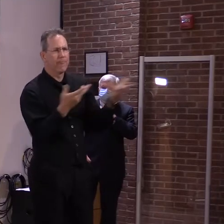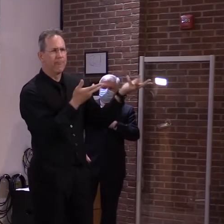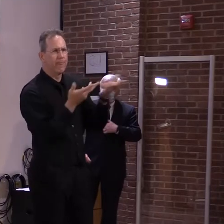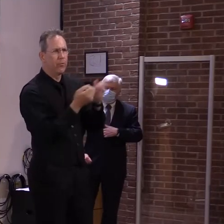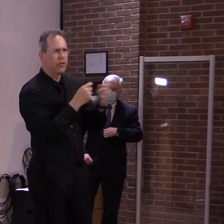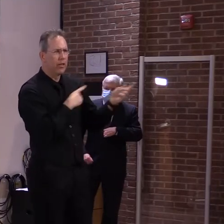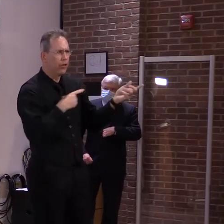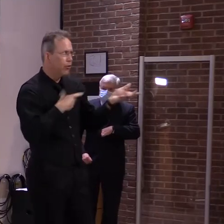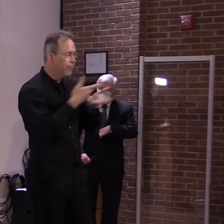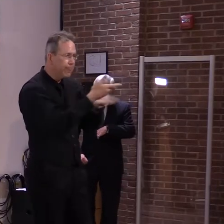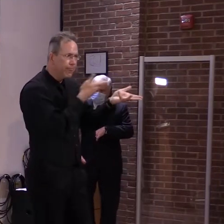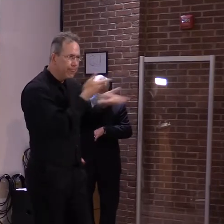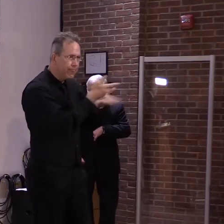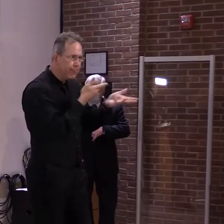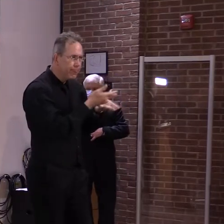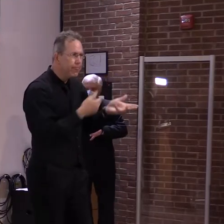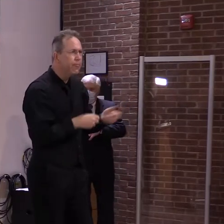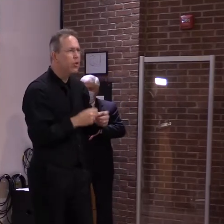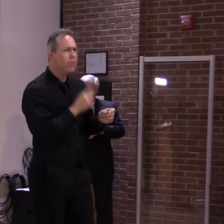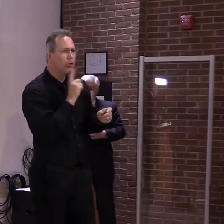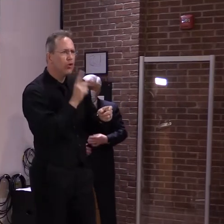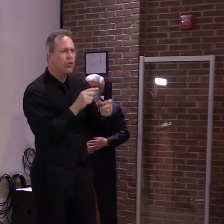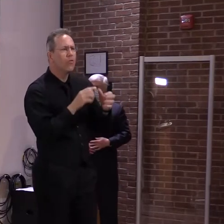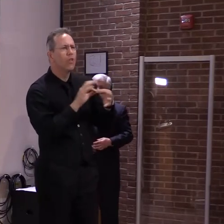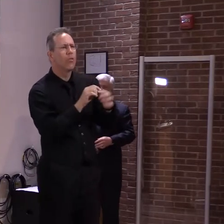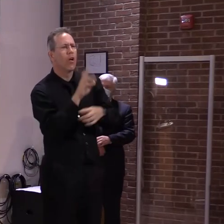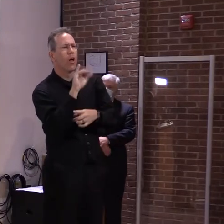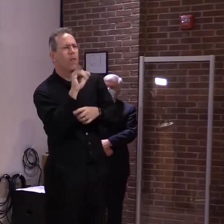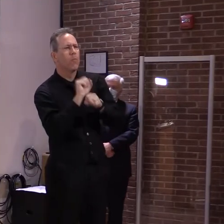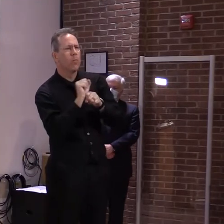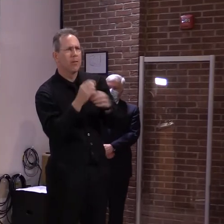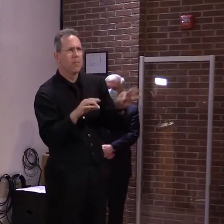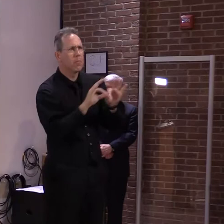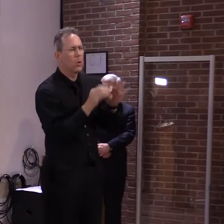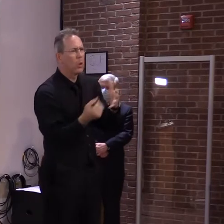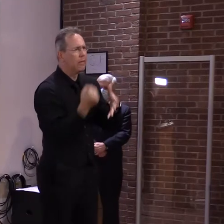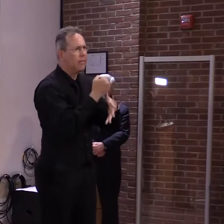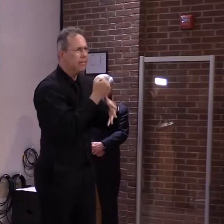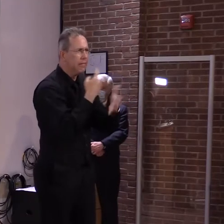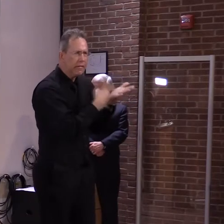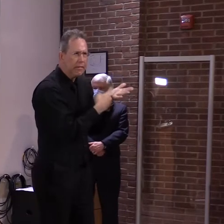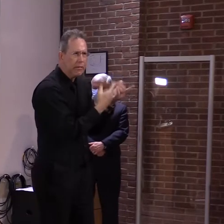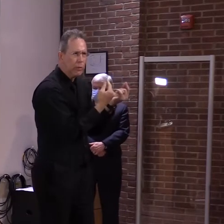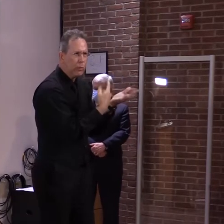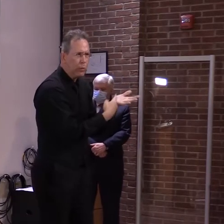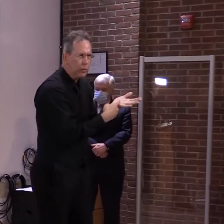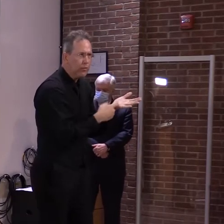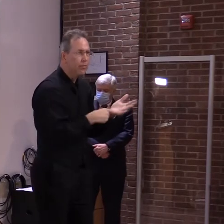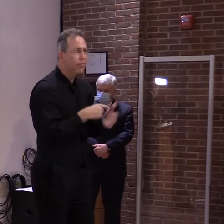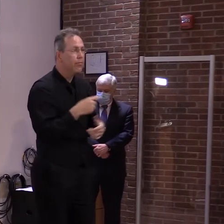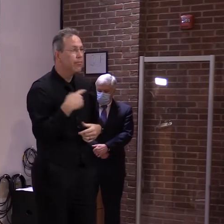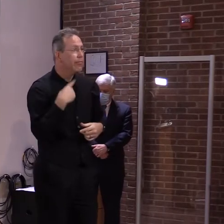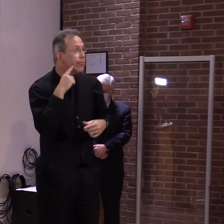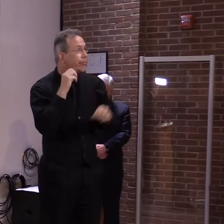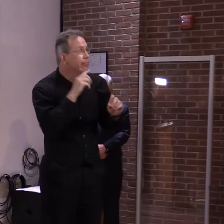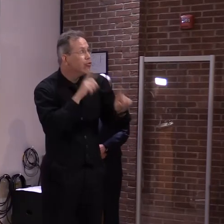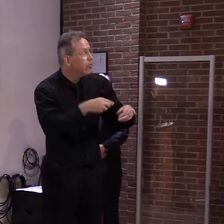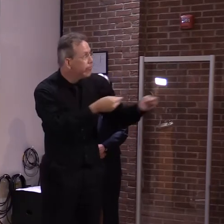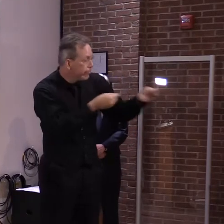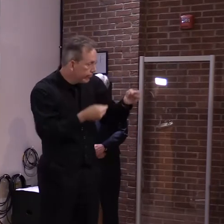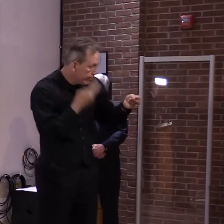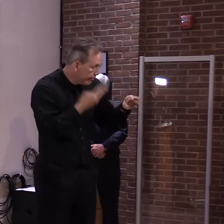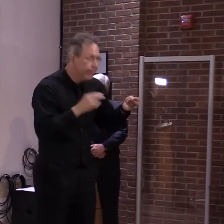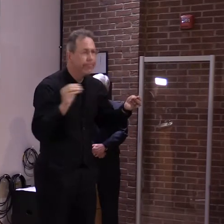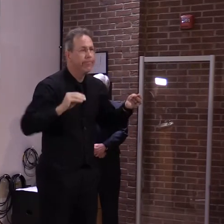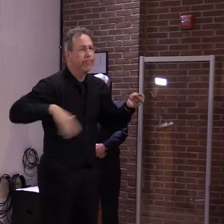make sure that is a priority. Thus far, we haven't seen anything yet, but you know, we've been, as we've said before, we've